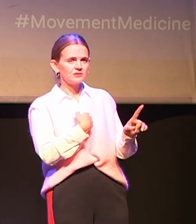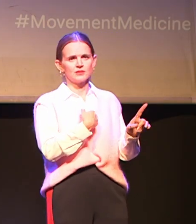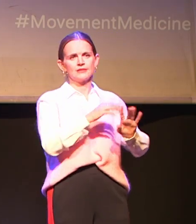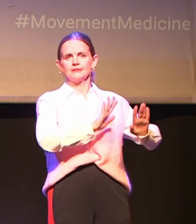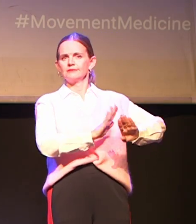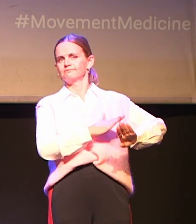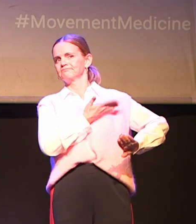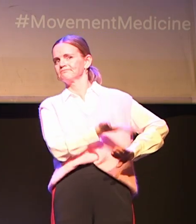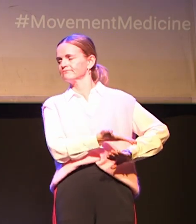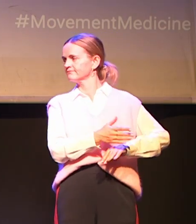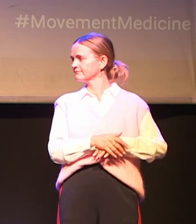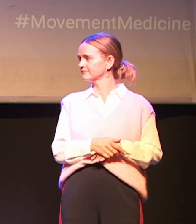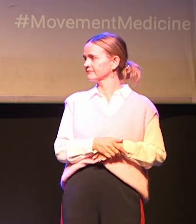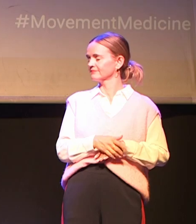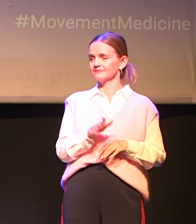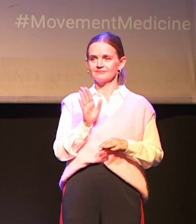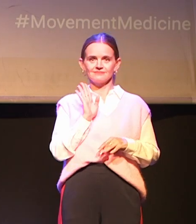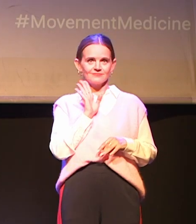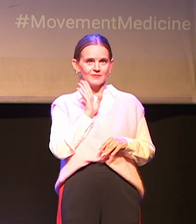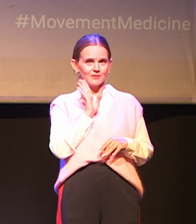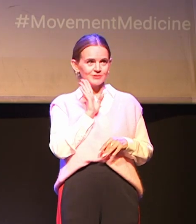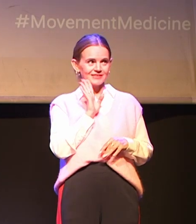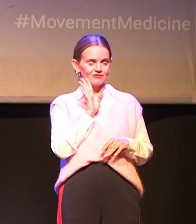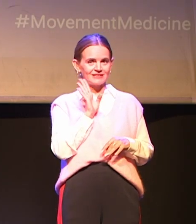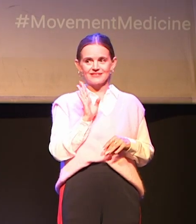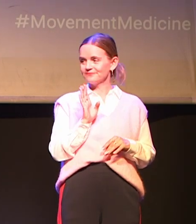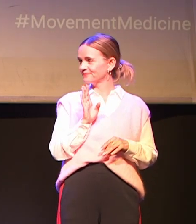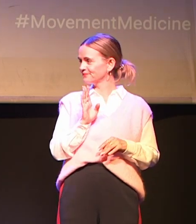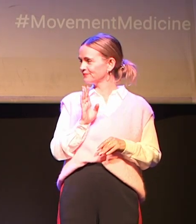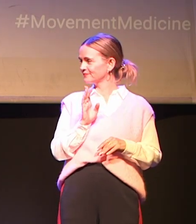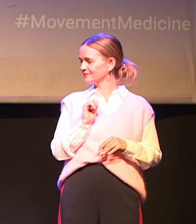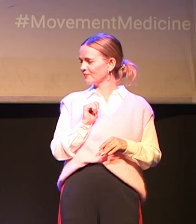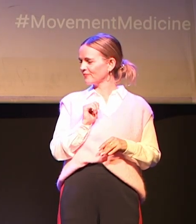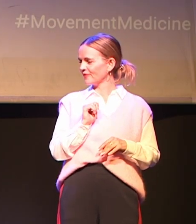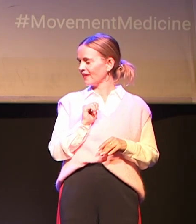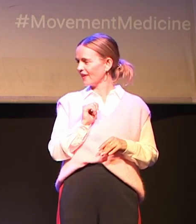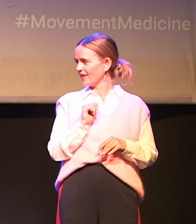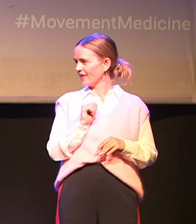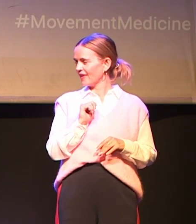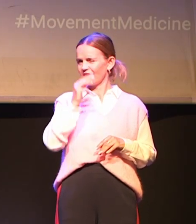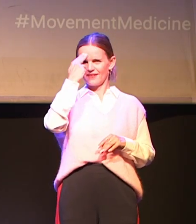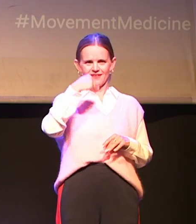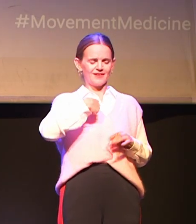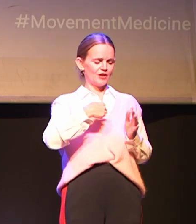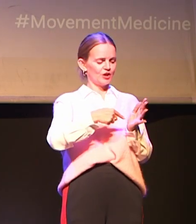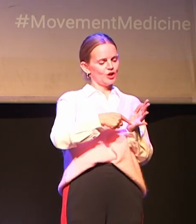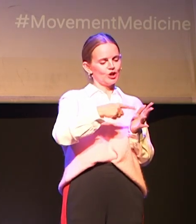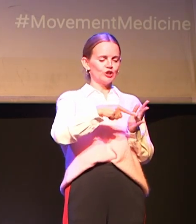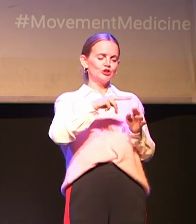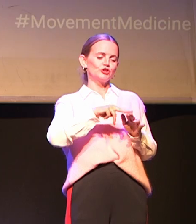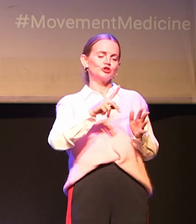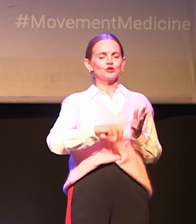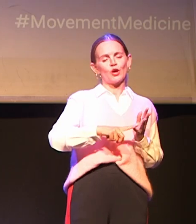literate. I'm just hearing like, yeah, like, what were we called? Tofu eating wokarati. Like if